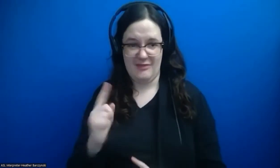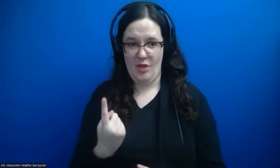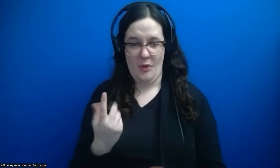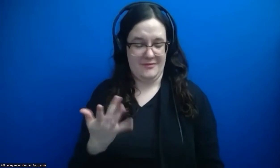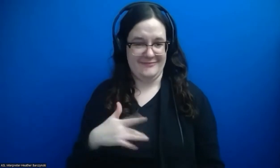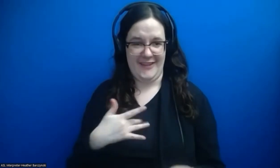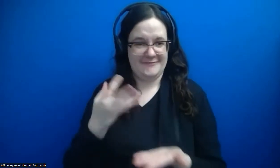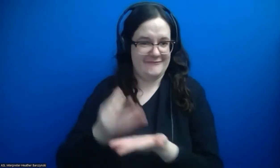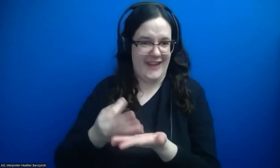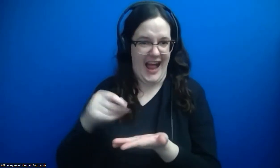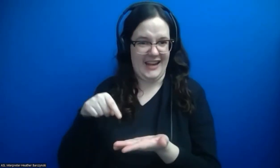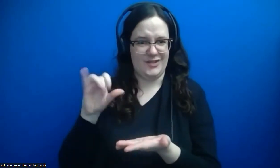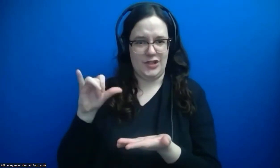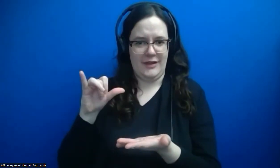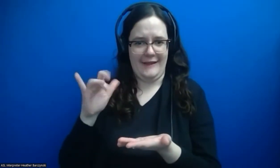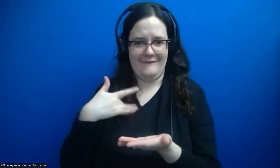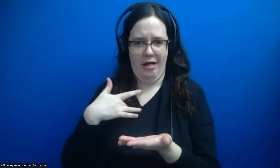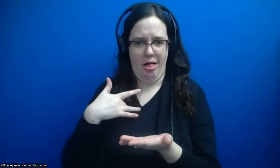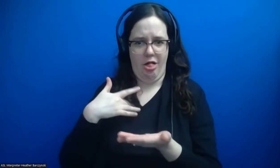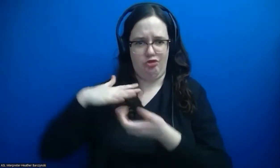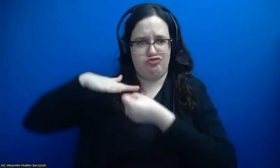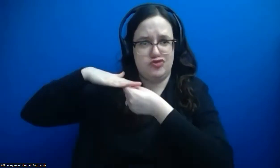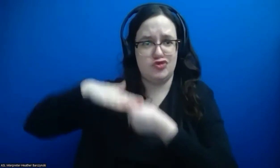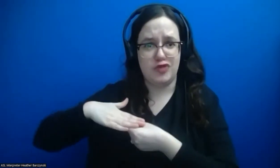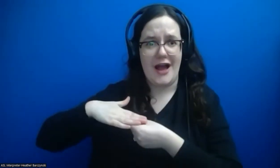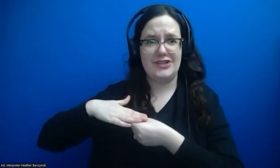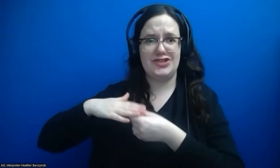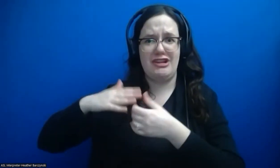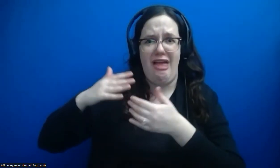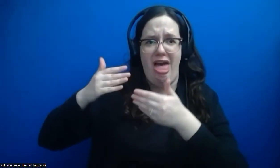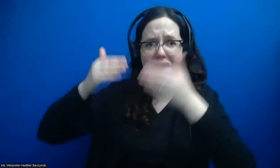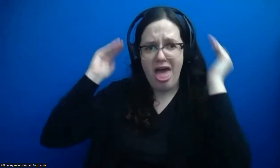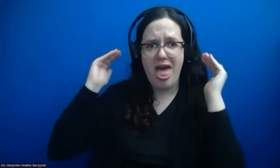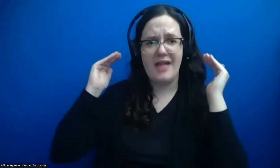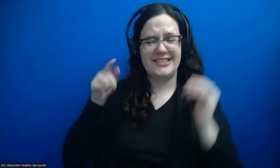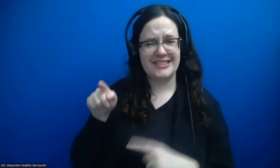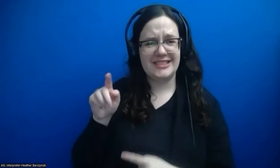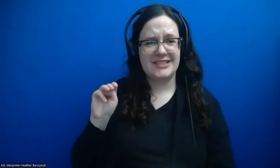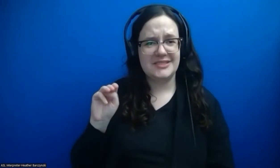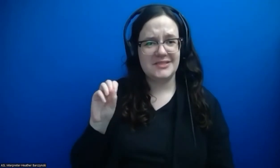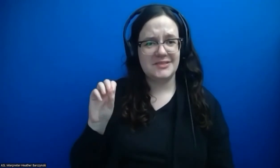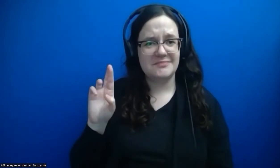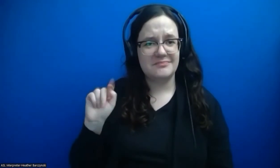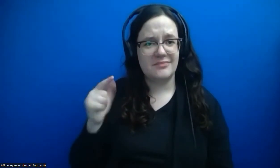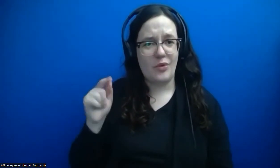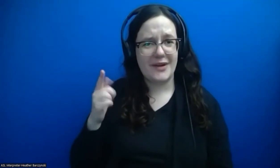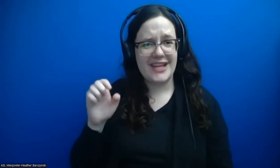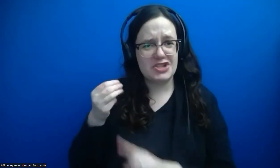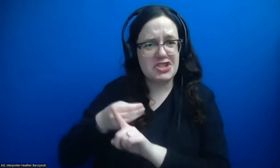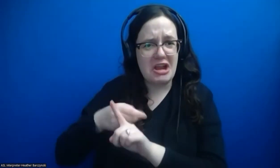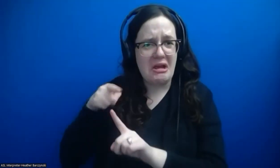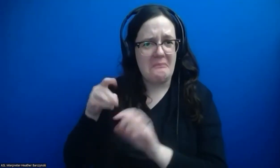like it was almost crushing. We had this massive expense now with this mortgage that it was just more than I thought it was going to be.